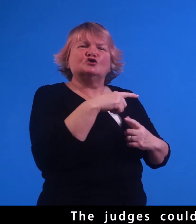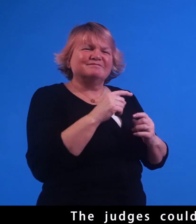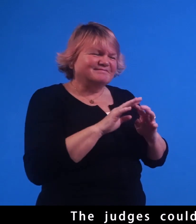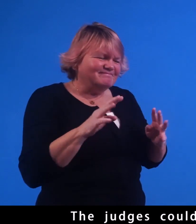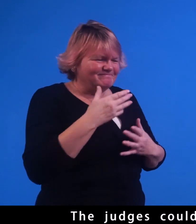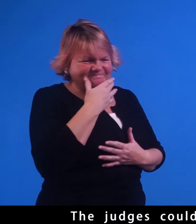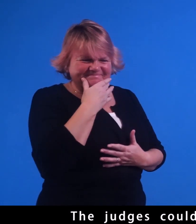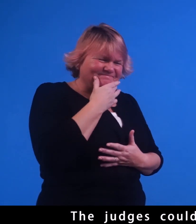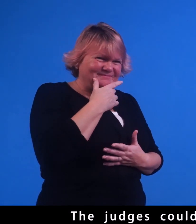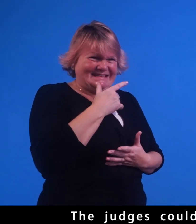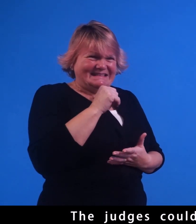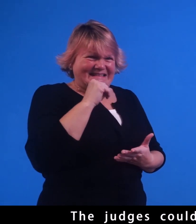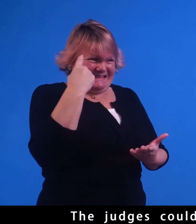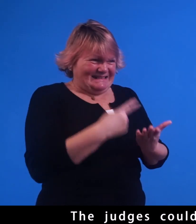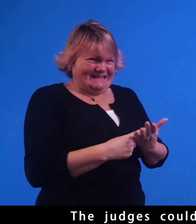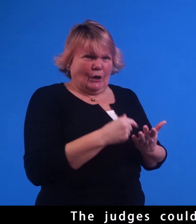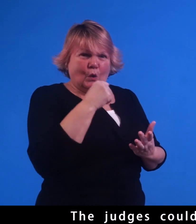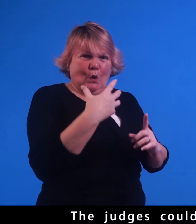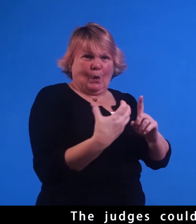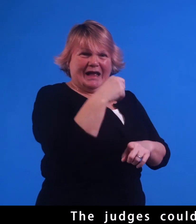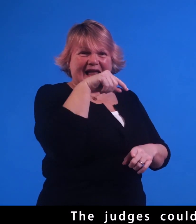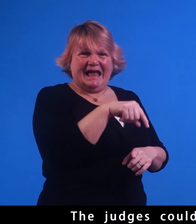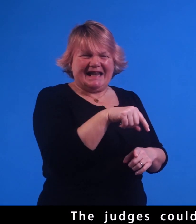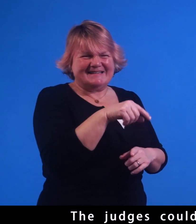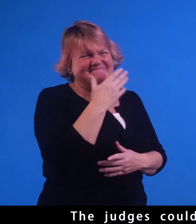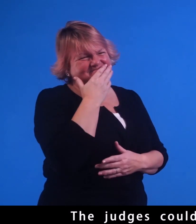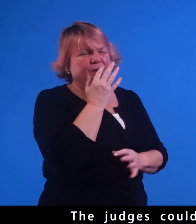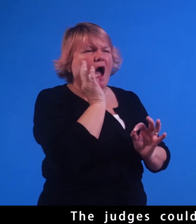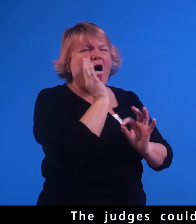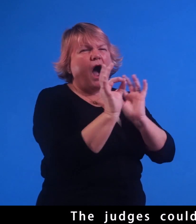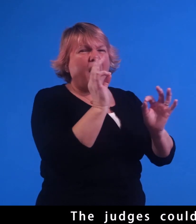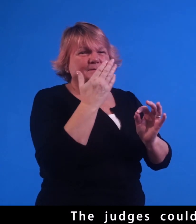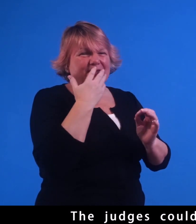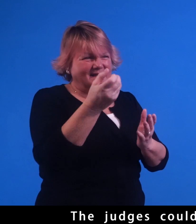The judges could not decide on a winner, and so asked for more submissions,